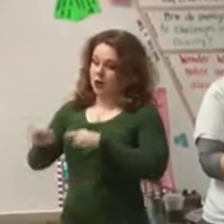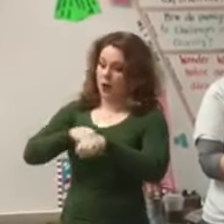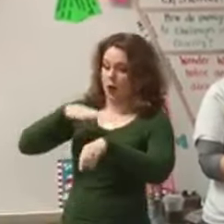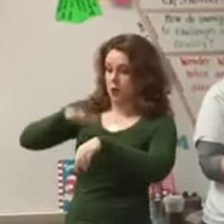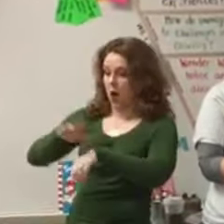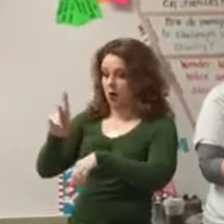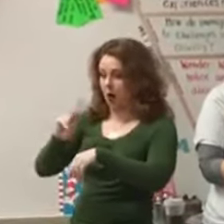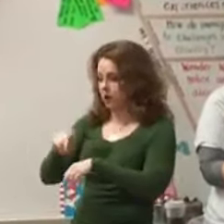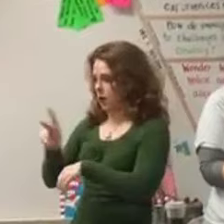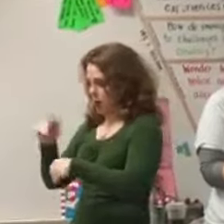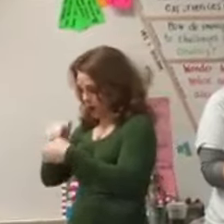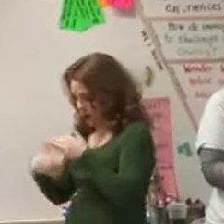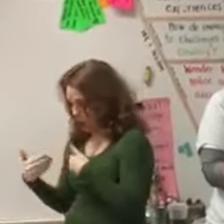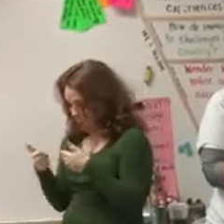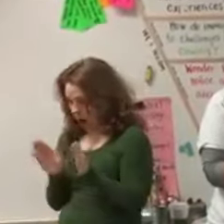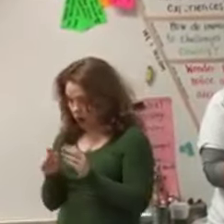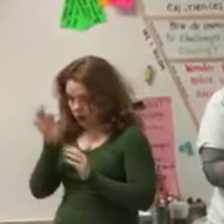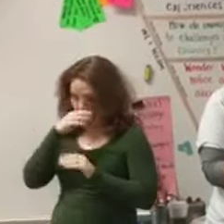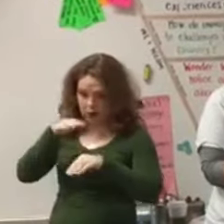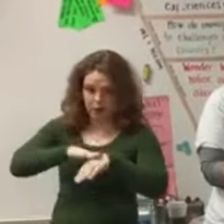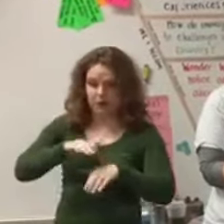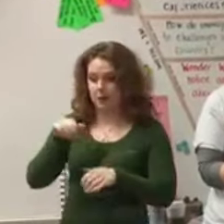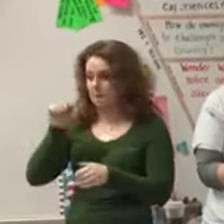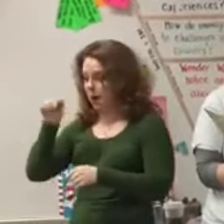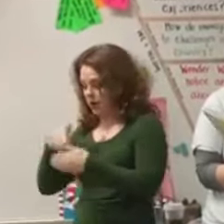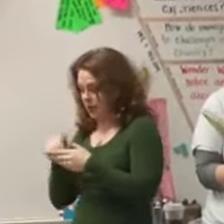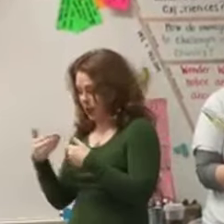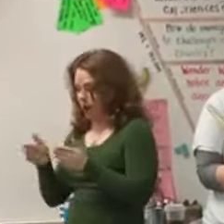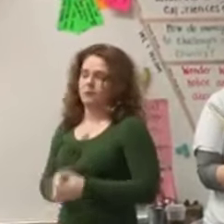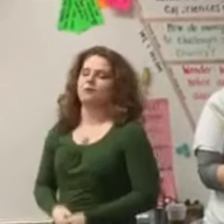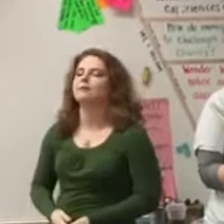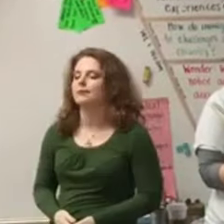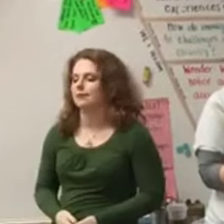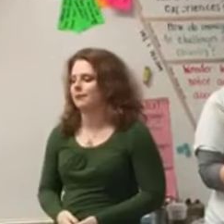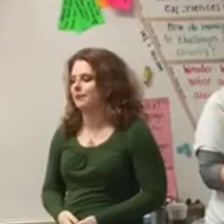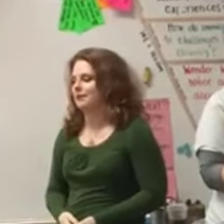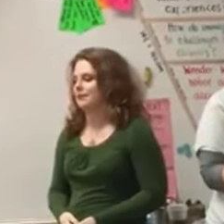Socks on knocks and knocks in box, box in socks on box on knocks.